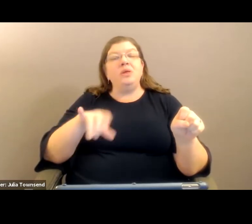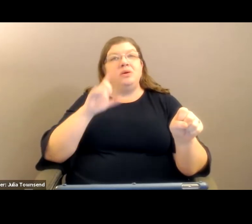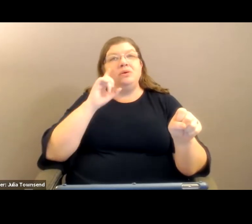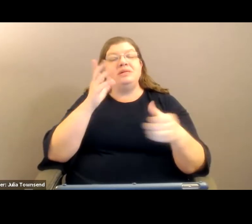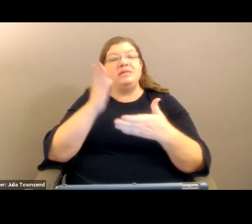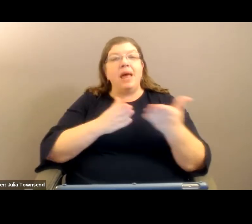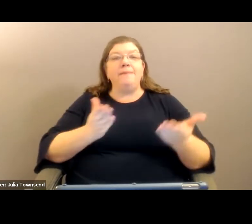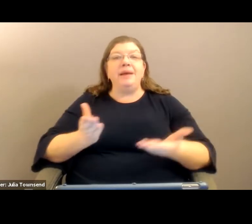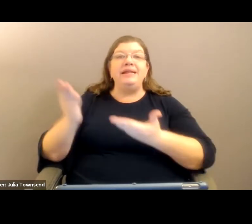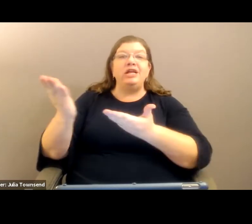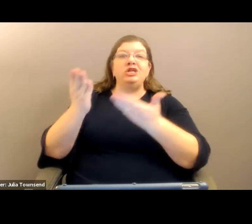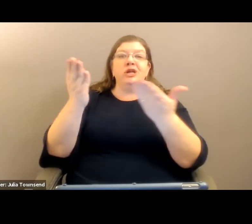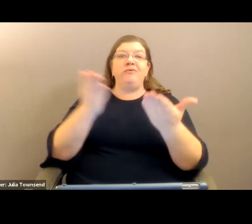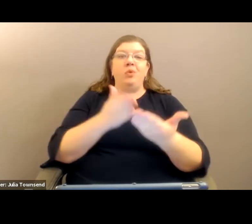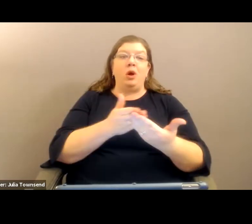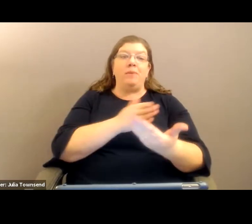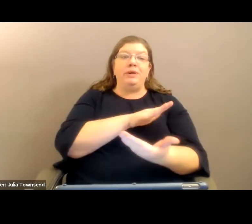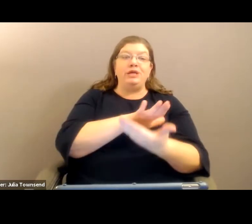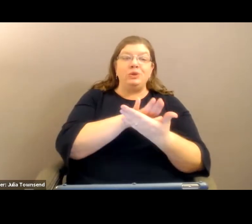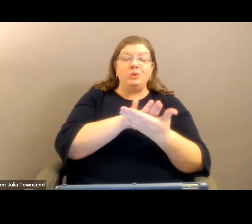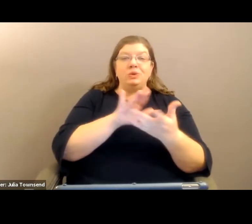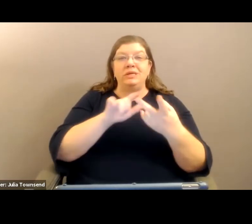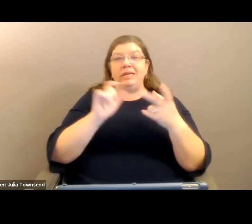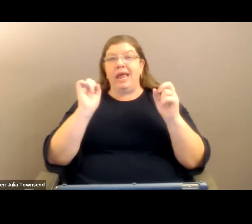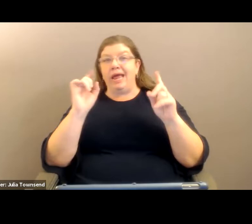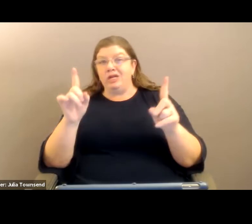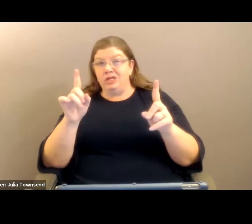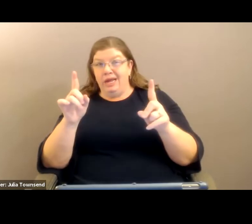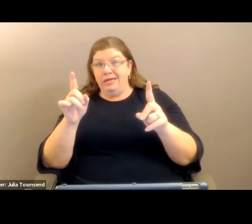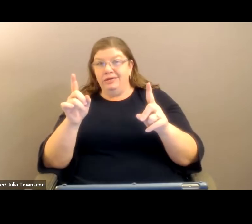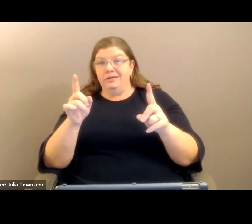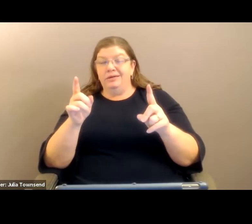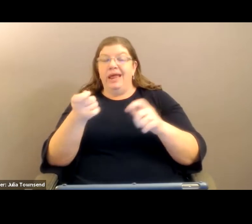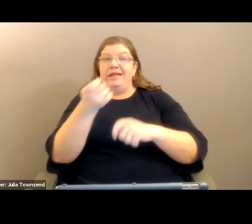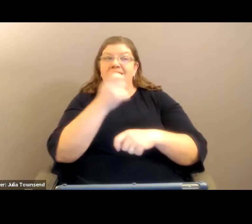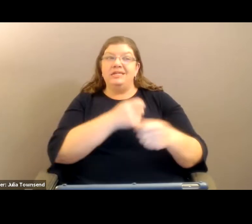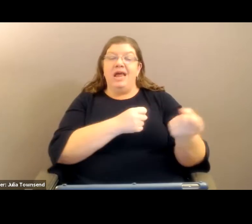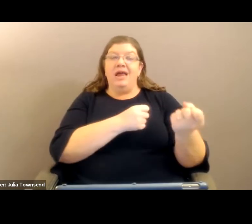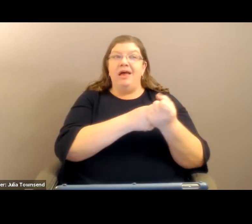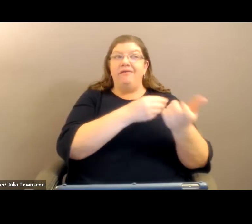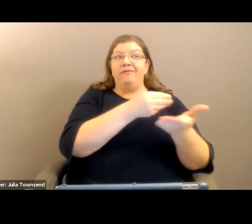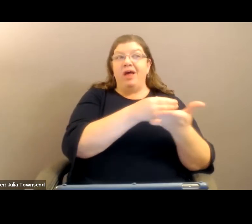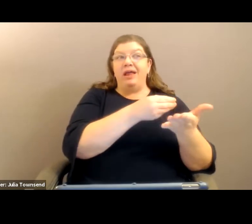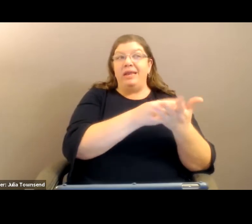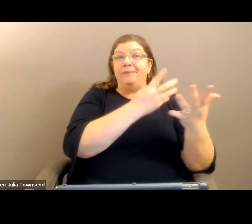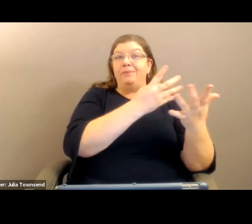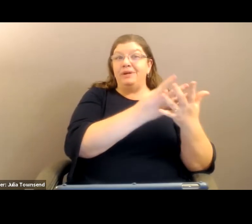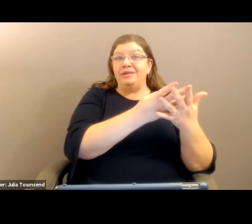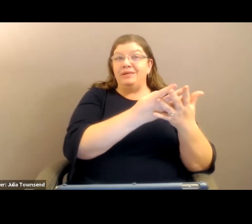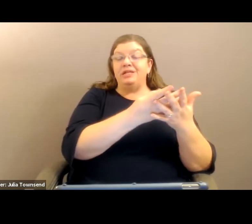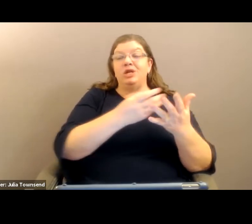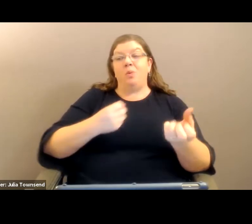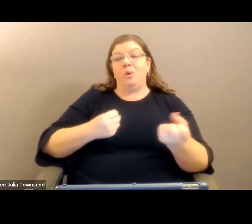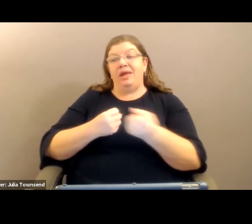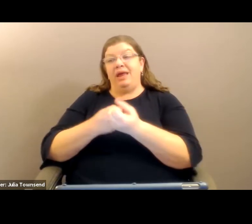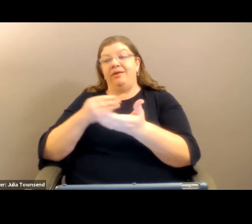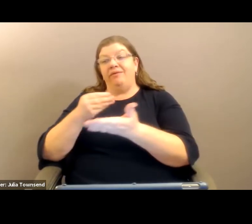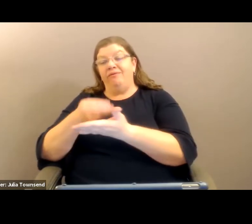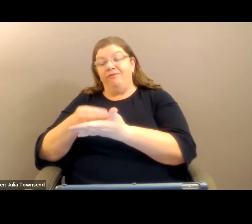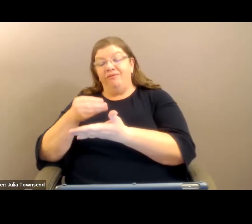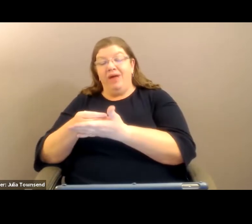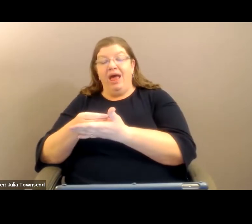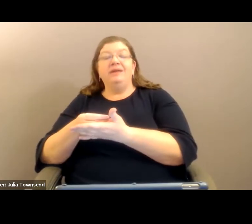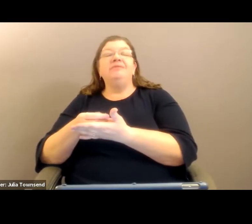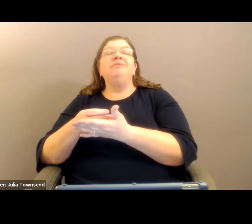where preschool and education, rather than funding prisons, we want to fund preschool and all those things. I think we can revisit that, and certainly as